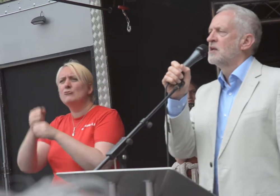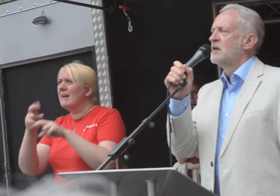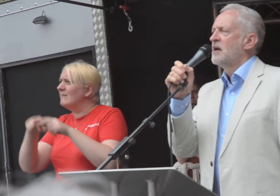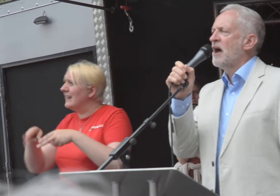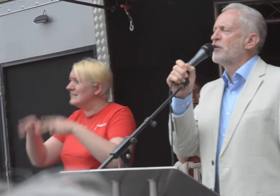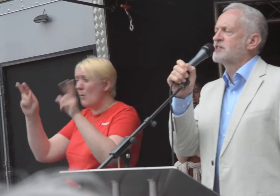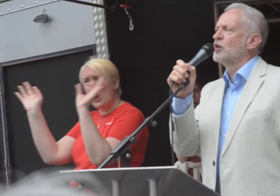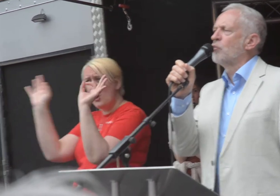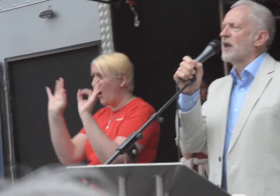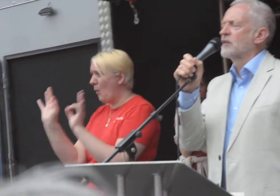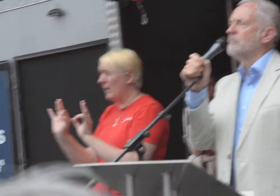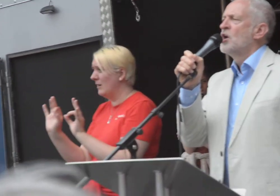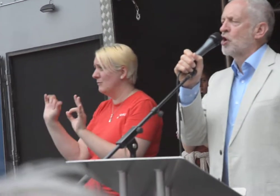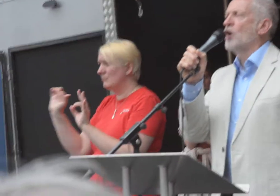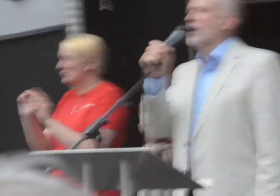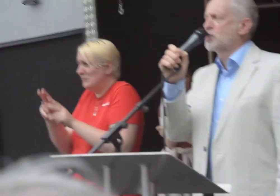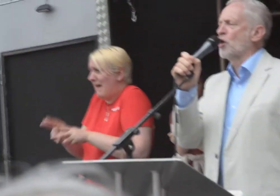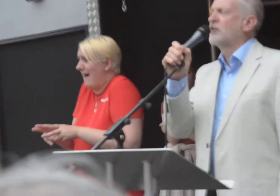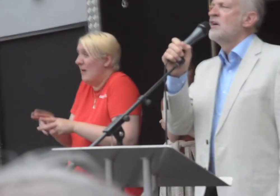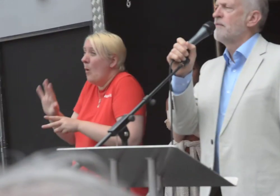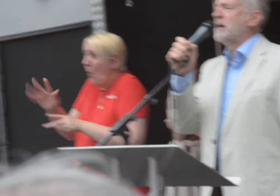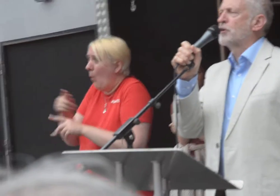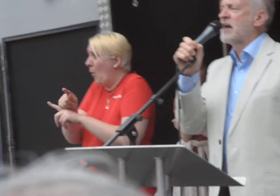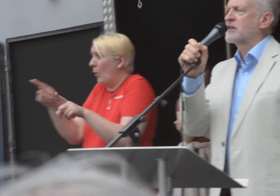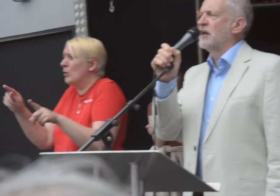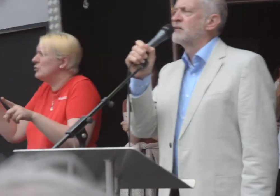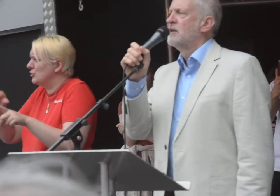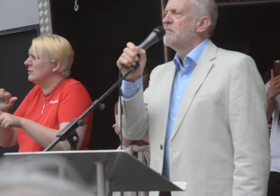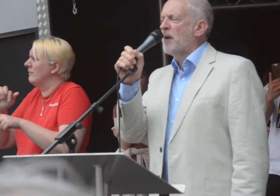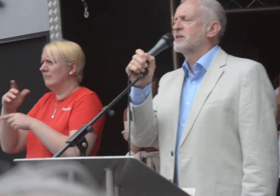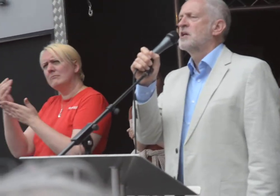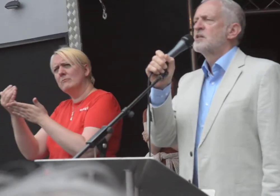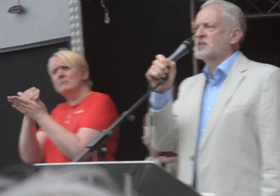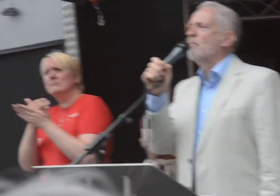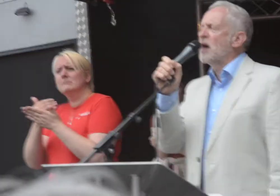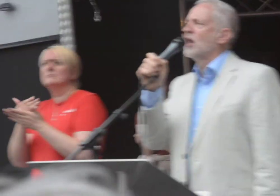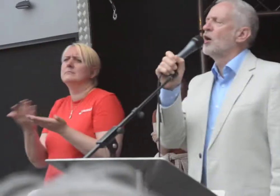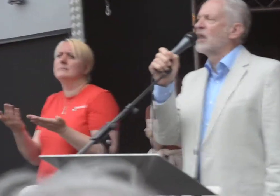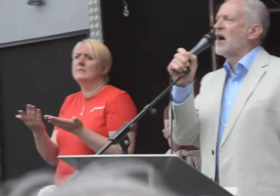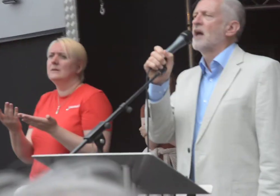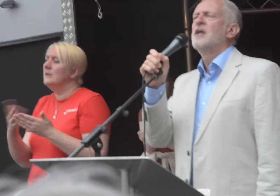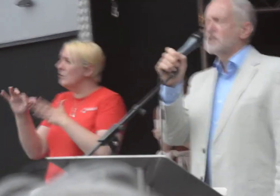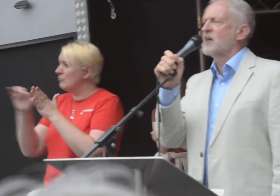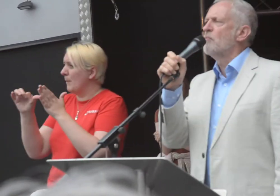died. Every single one of them could and should have been protected. But